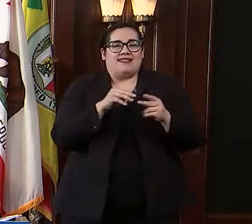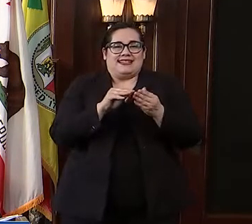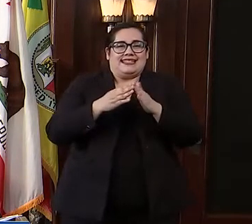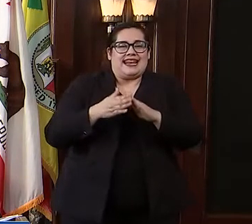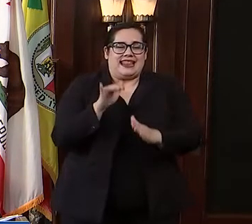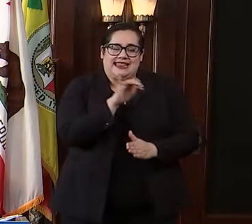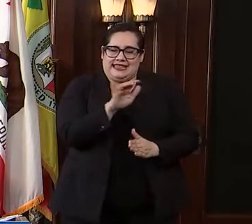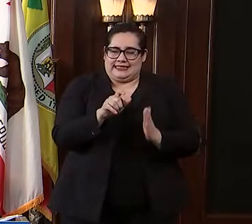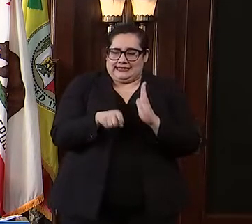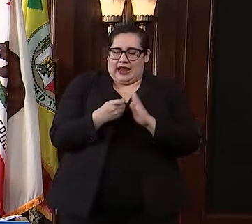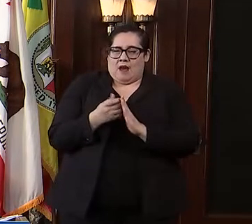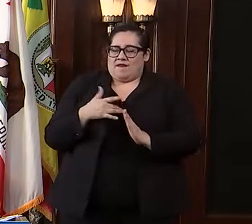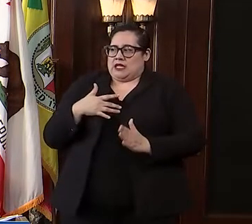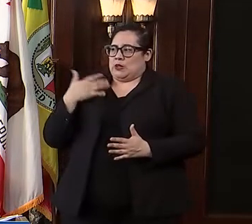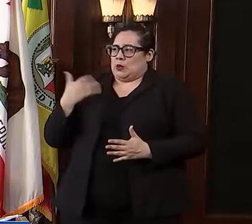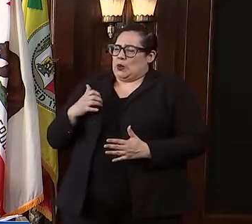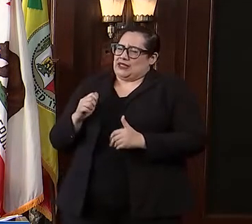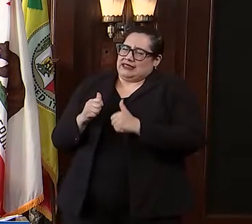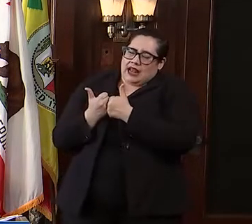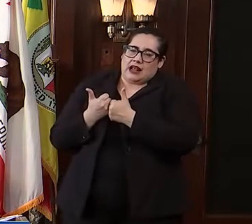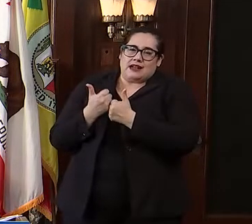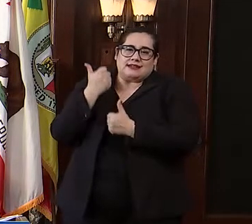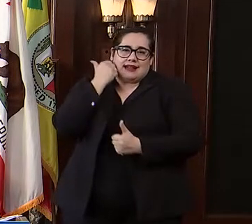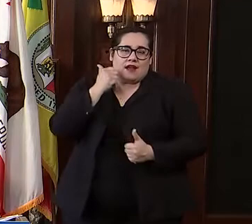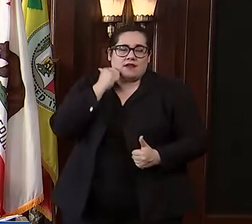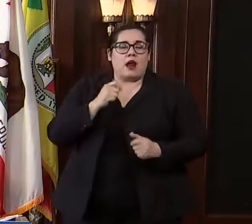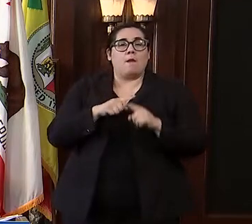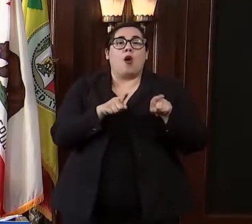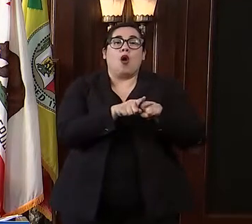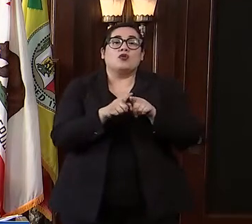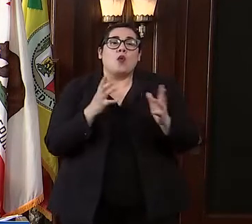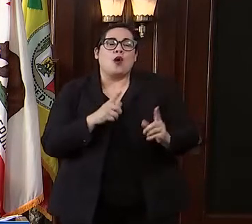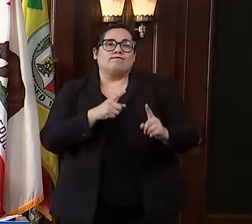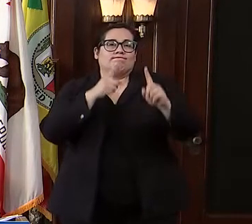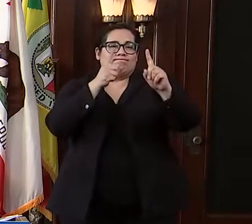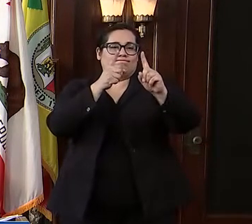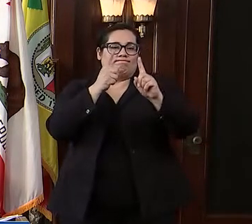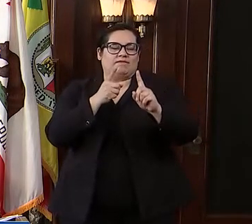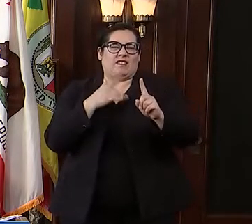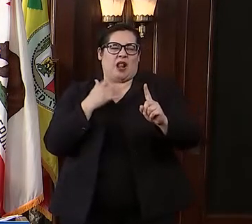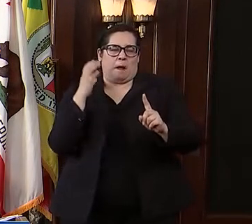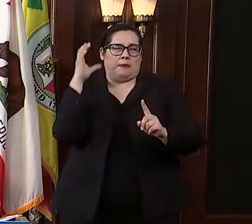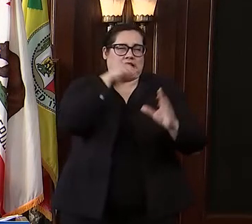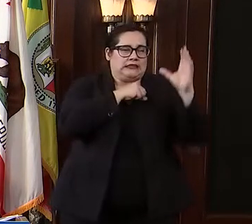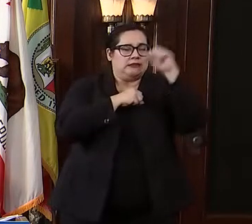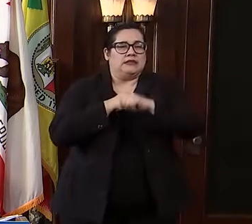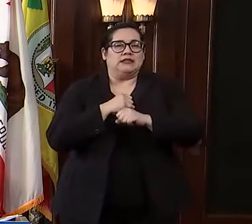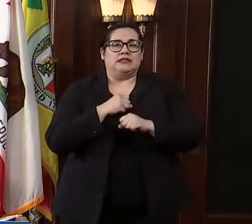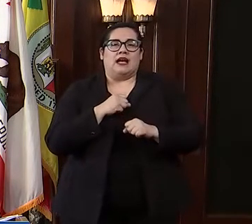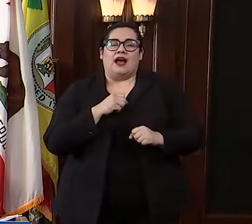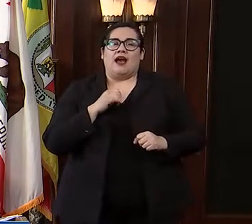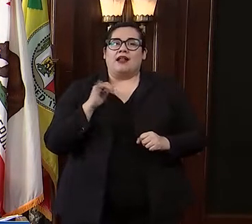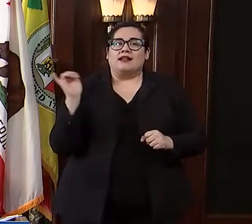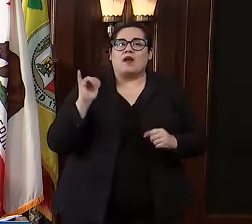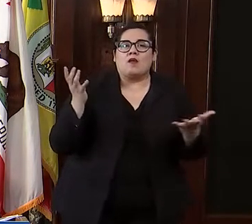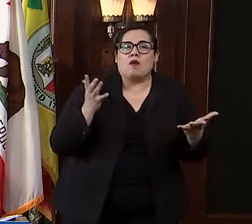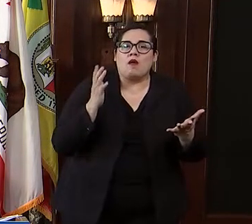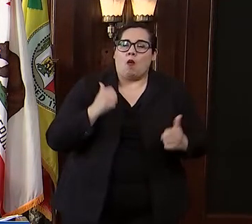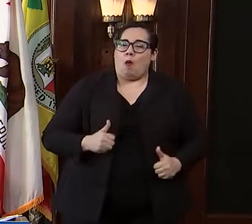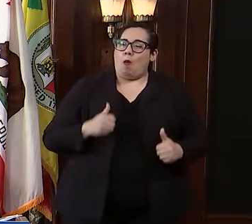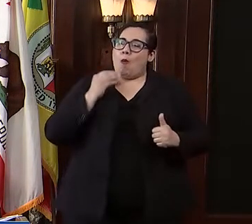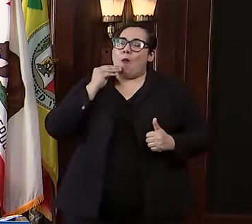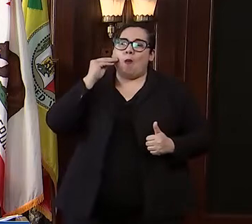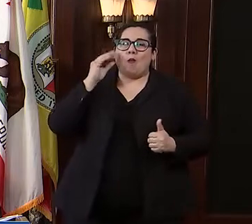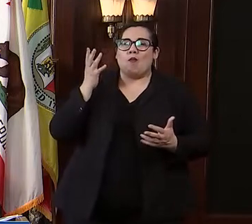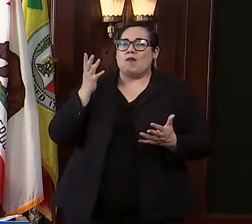marked not only by the challenges of each day, but also by the milestones that we've missed, the weddings, the graduations, the